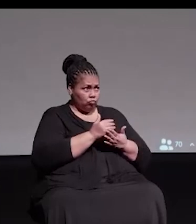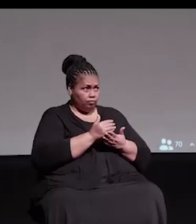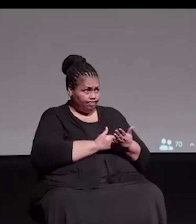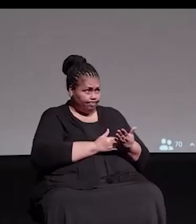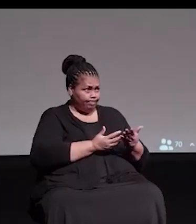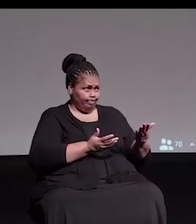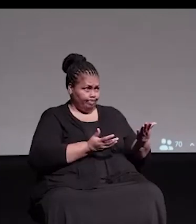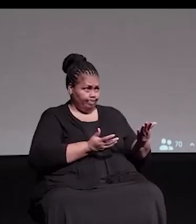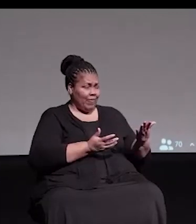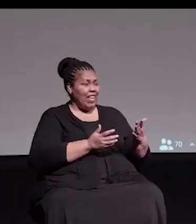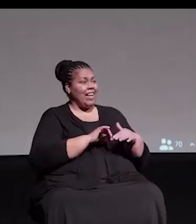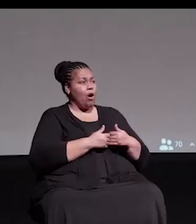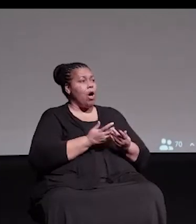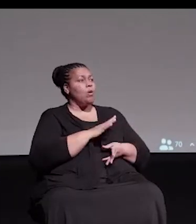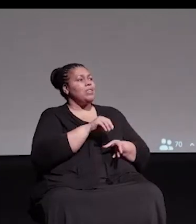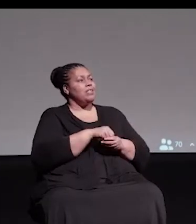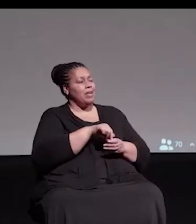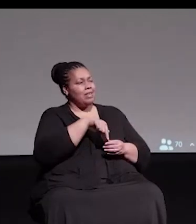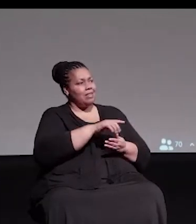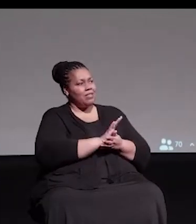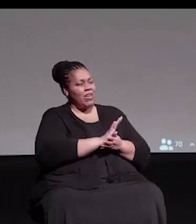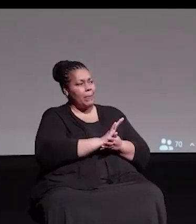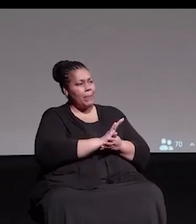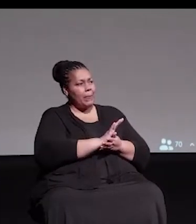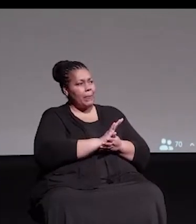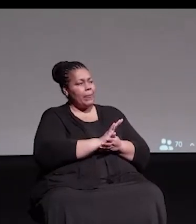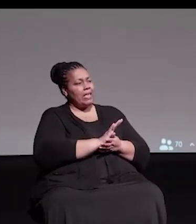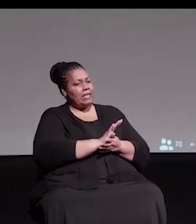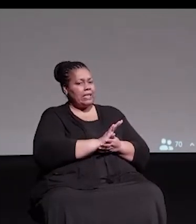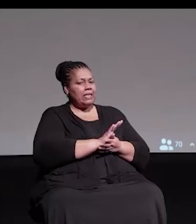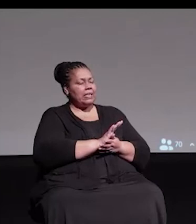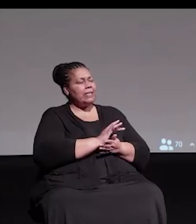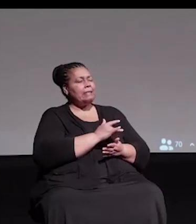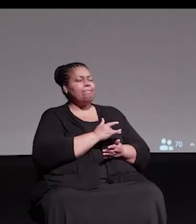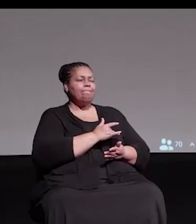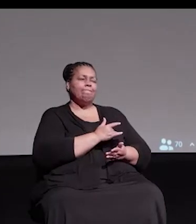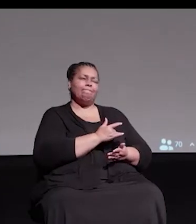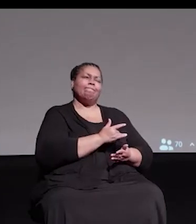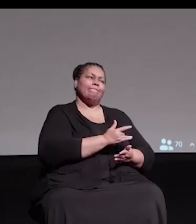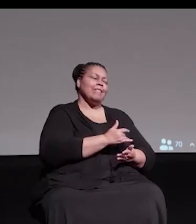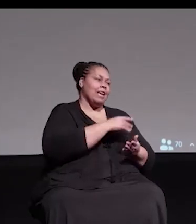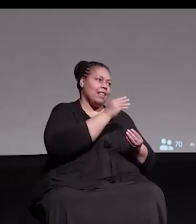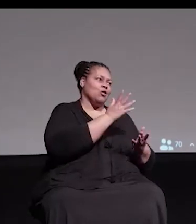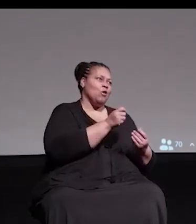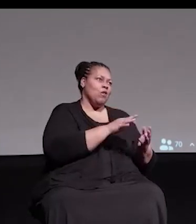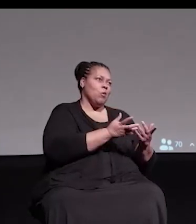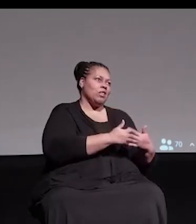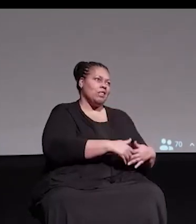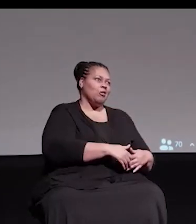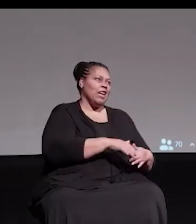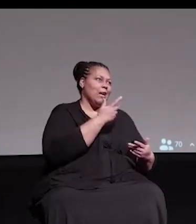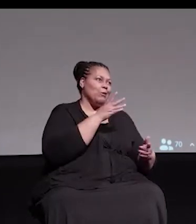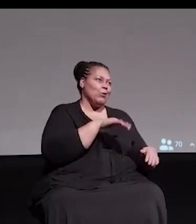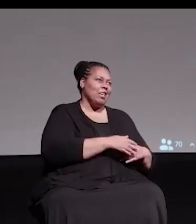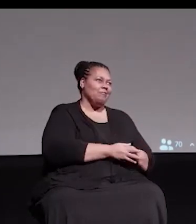and the way I'm going to participate in this film. I'm kind of leaning more towards that. I'll let you know if it works out because I don't know